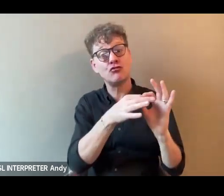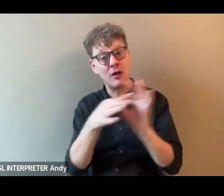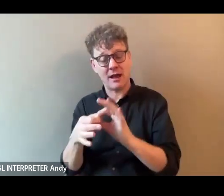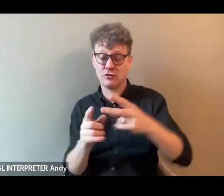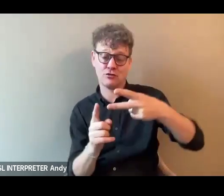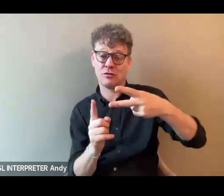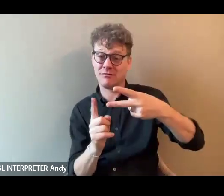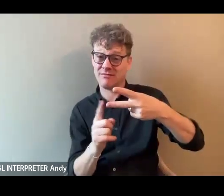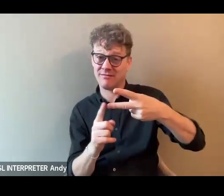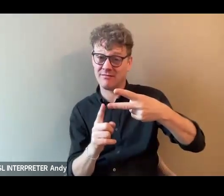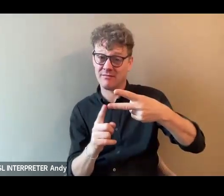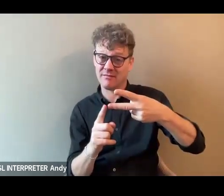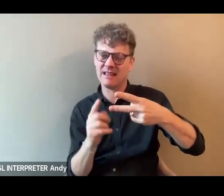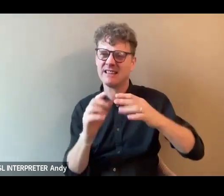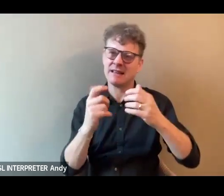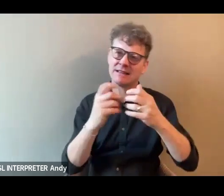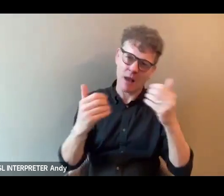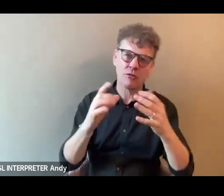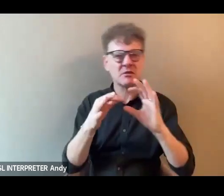also tried to kind of think about how